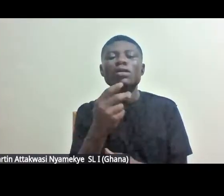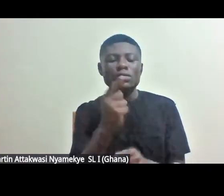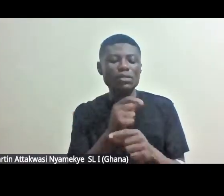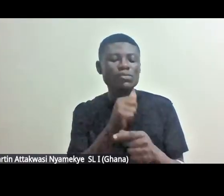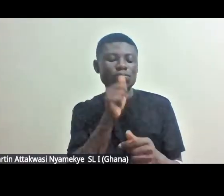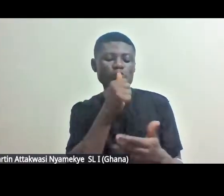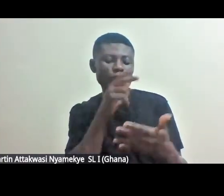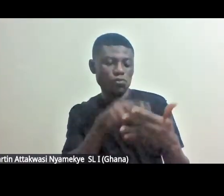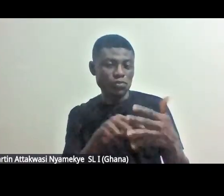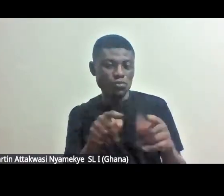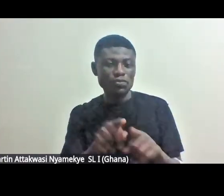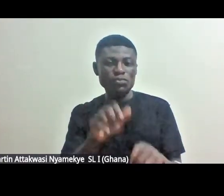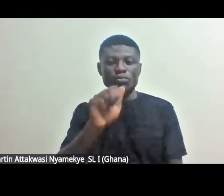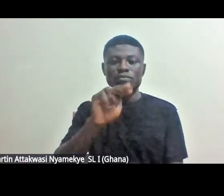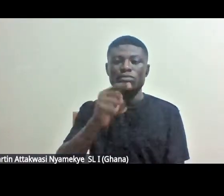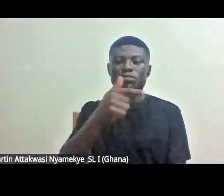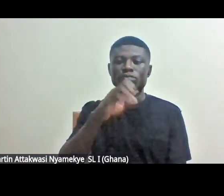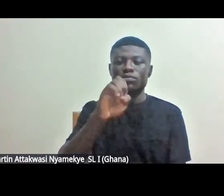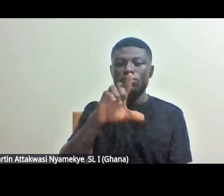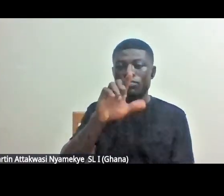Angela will also